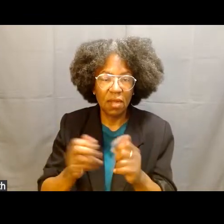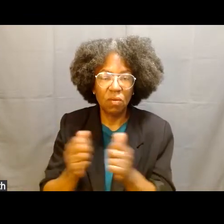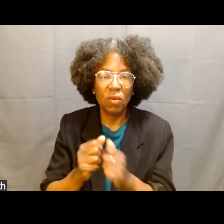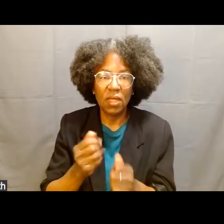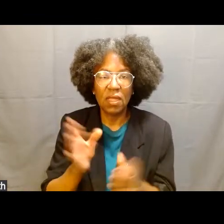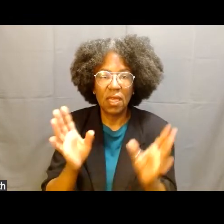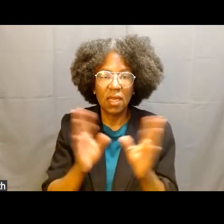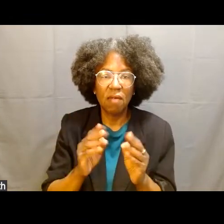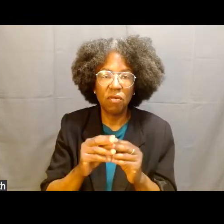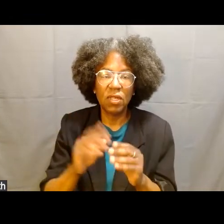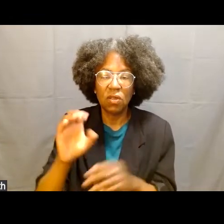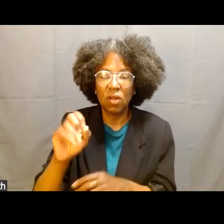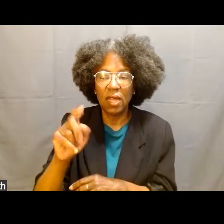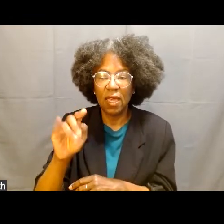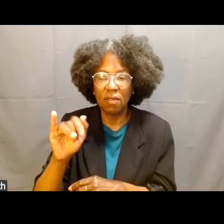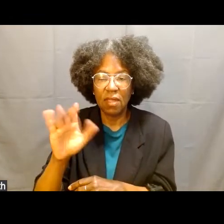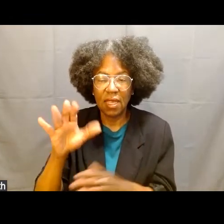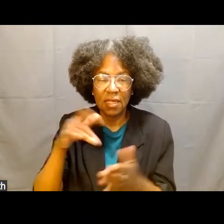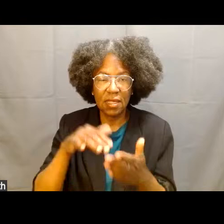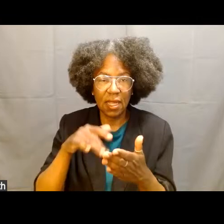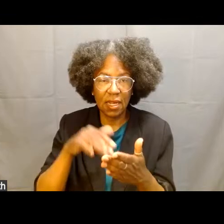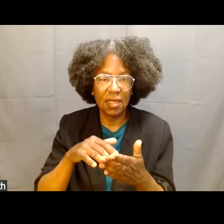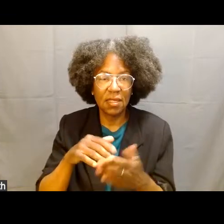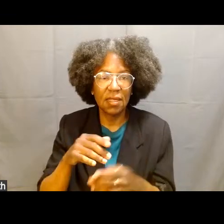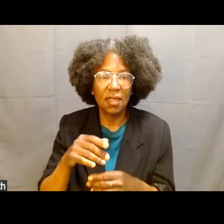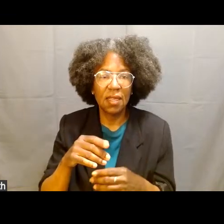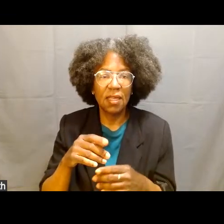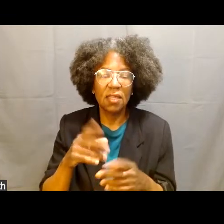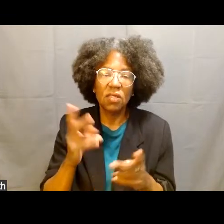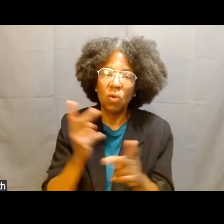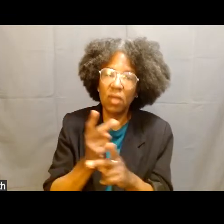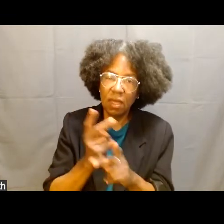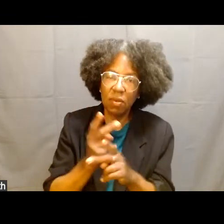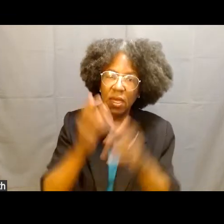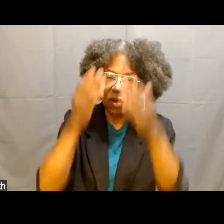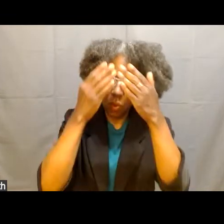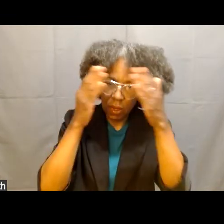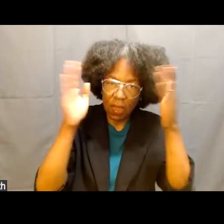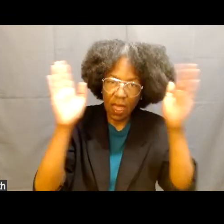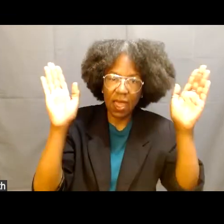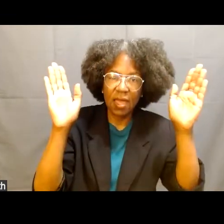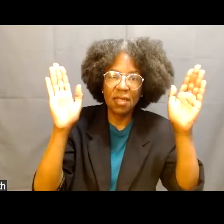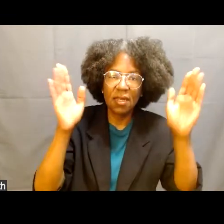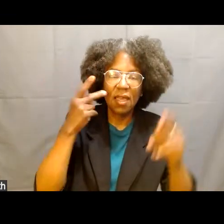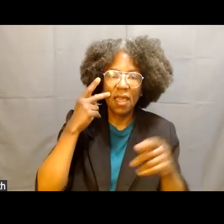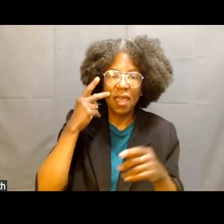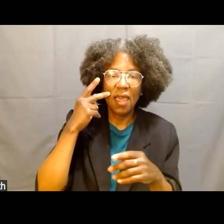ethnic studies. So keeping an open mind and looking into